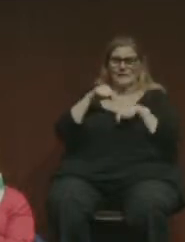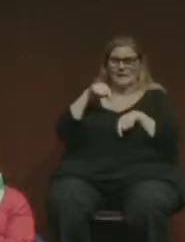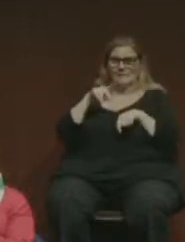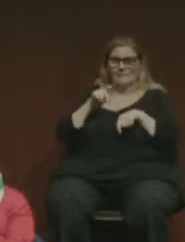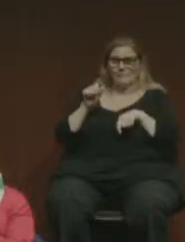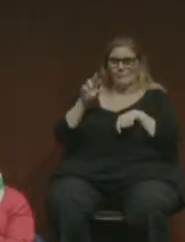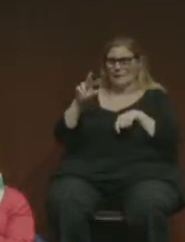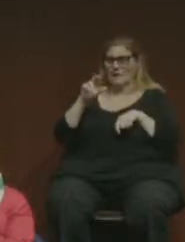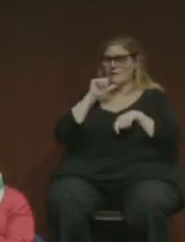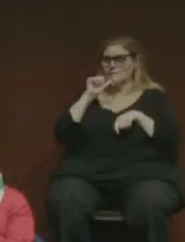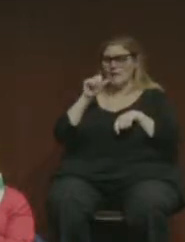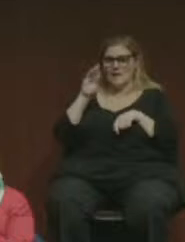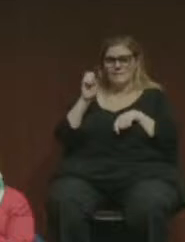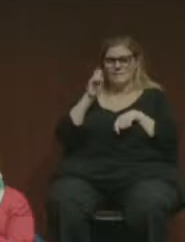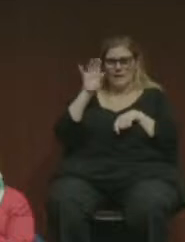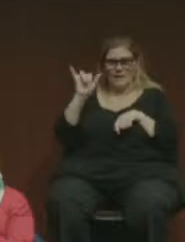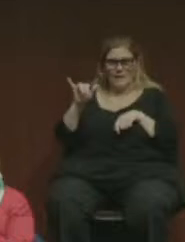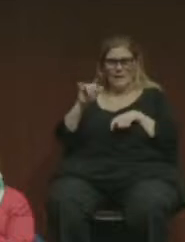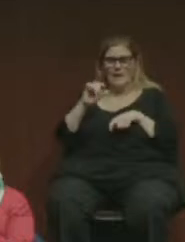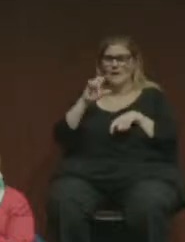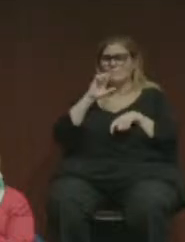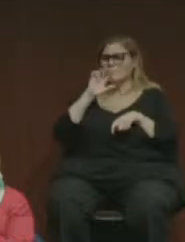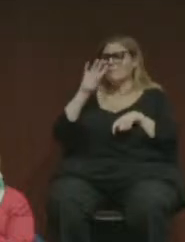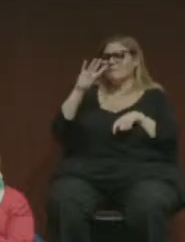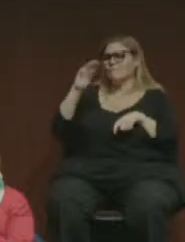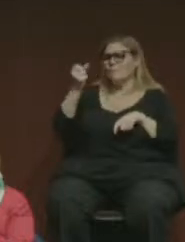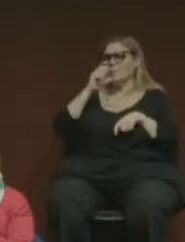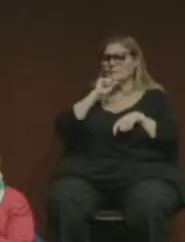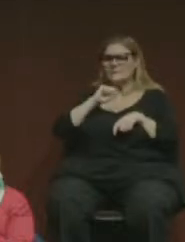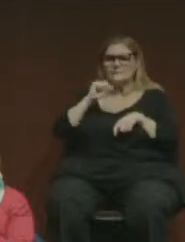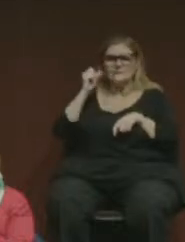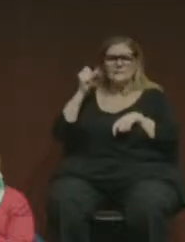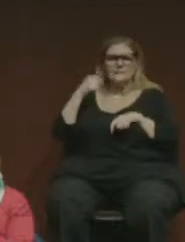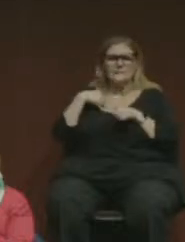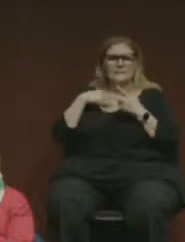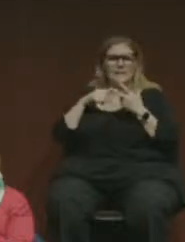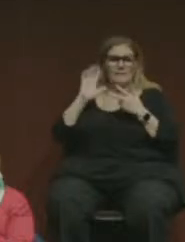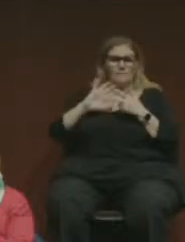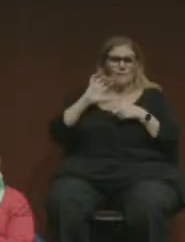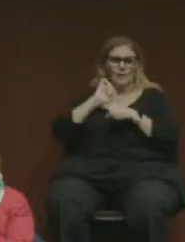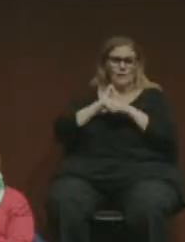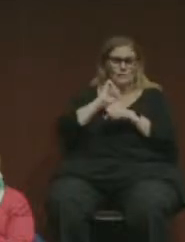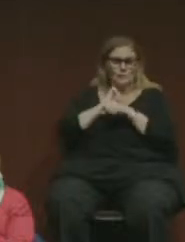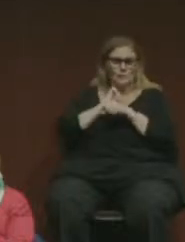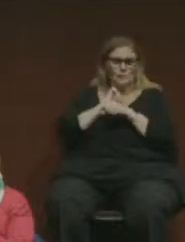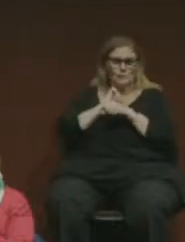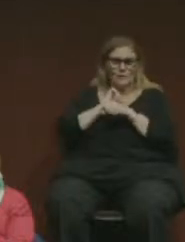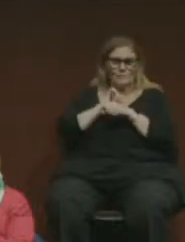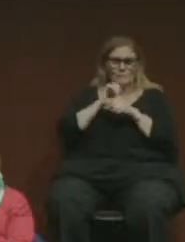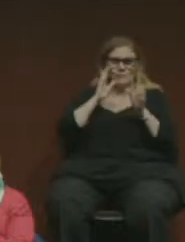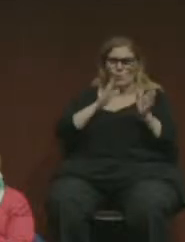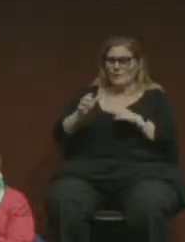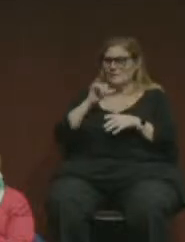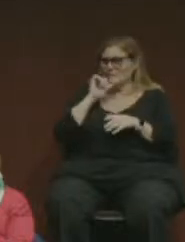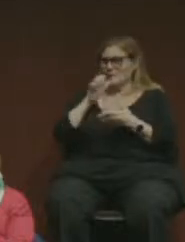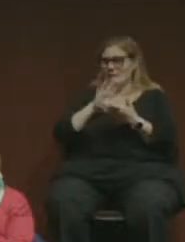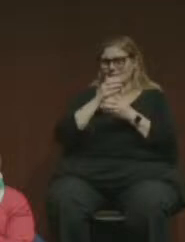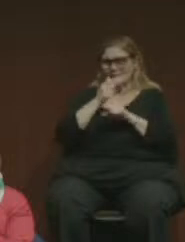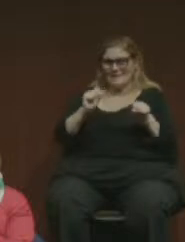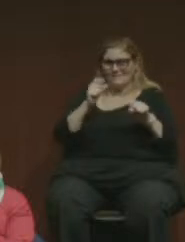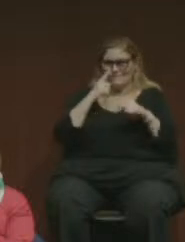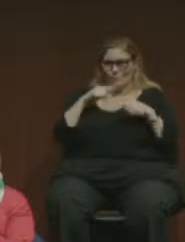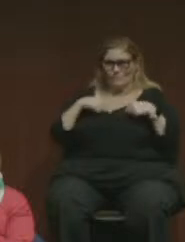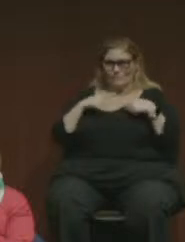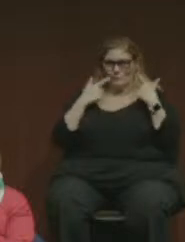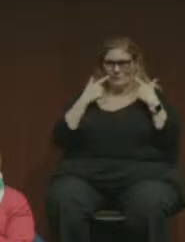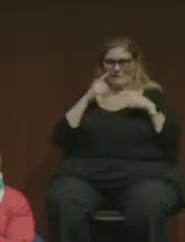am non-binary. I am in my late 40s. And I used to organize until it became unsafe for me to live